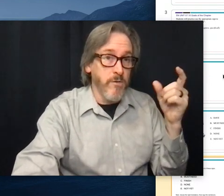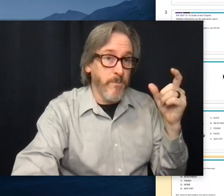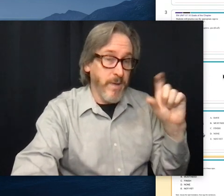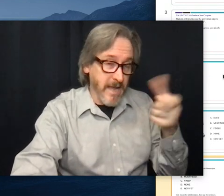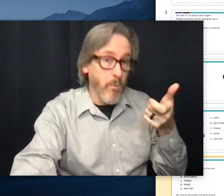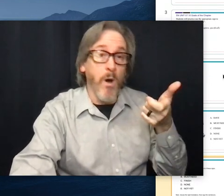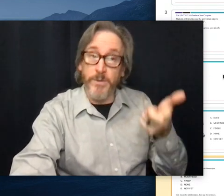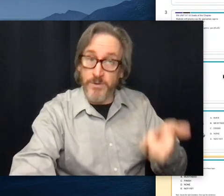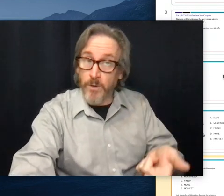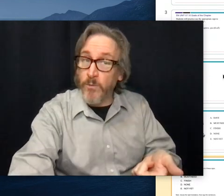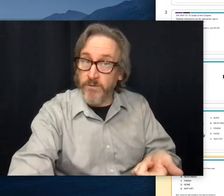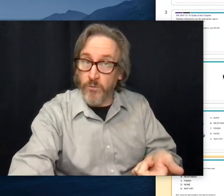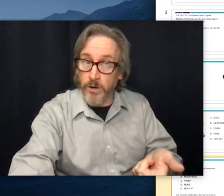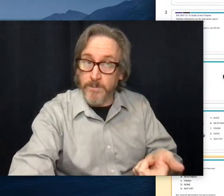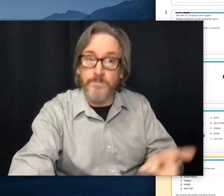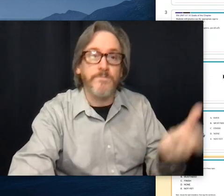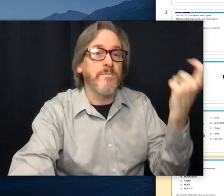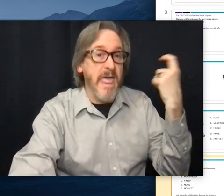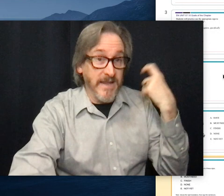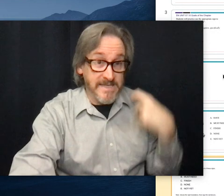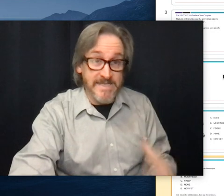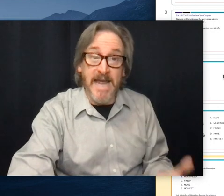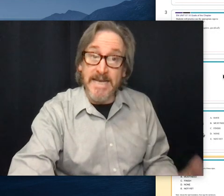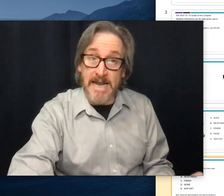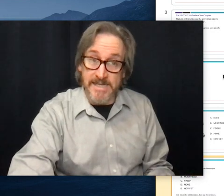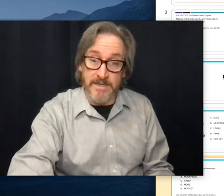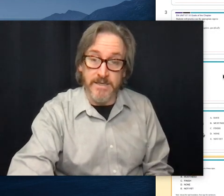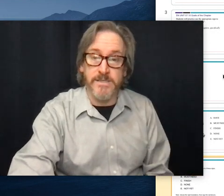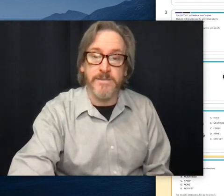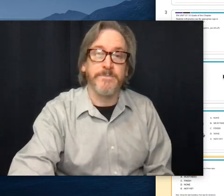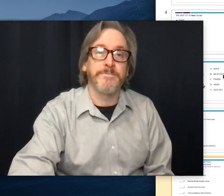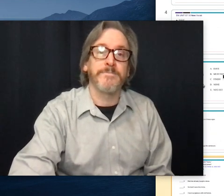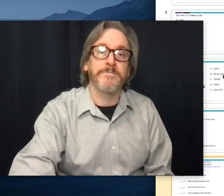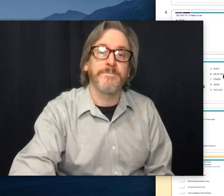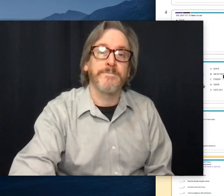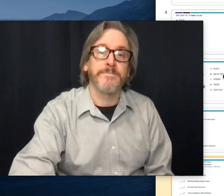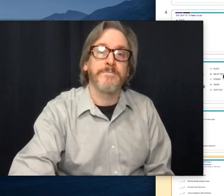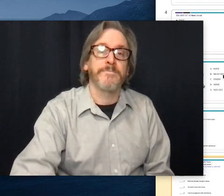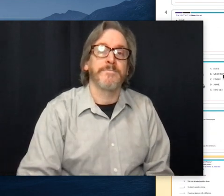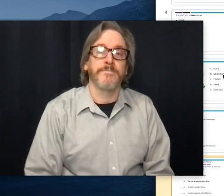to pick out what would be the right one for it and then sign that sentence.